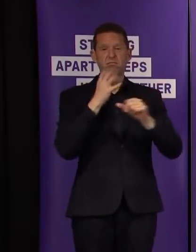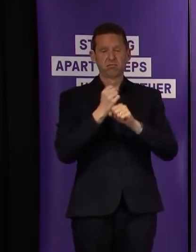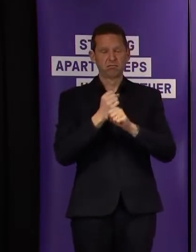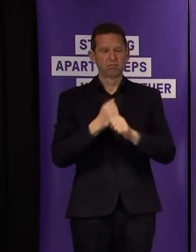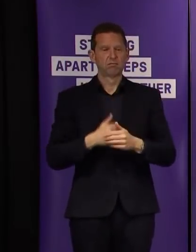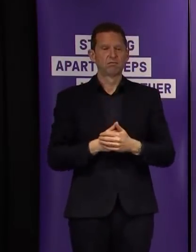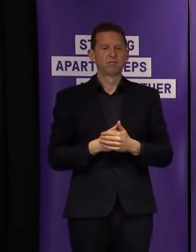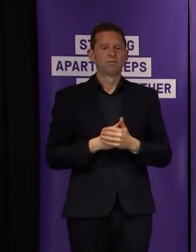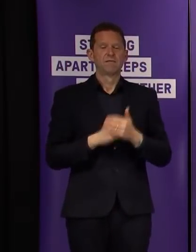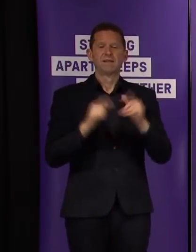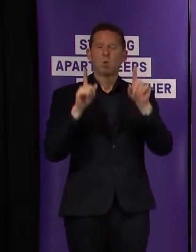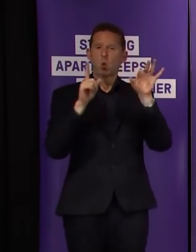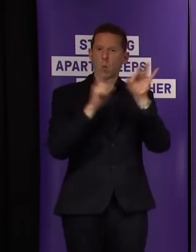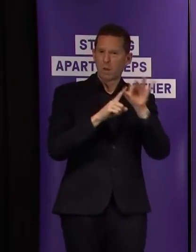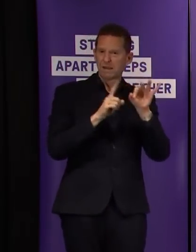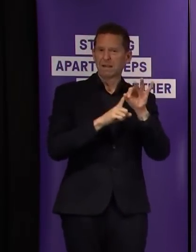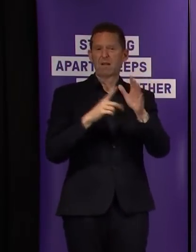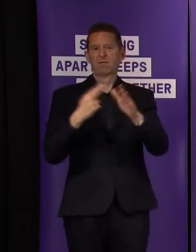to Anna,